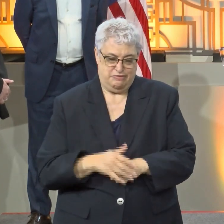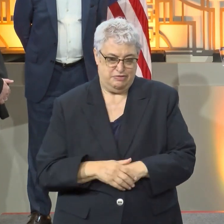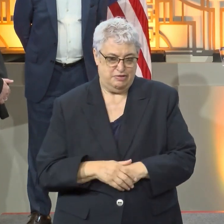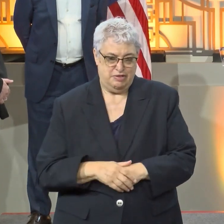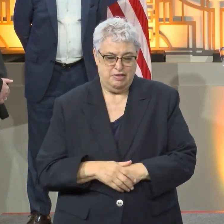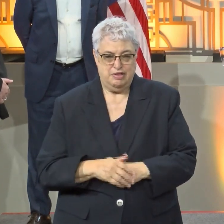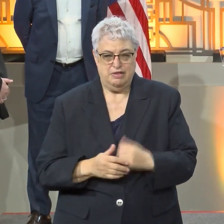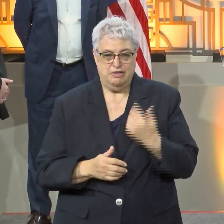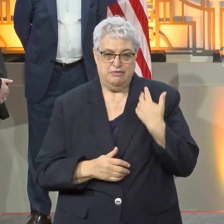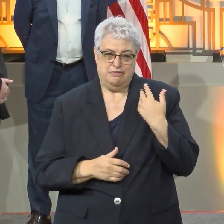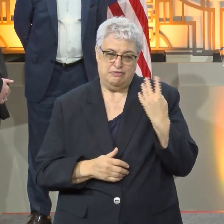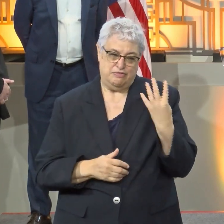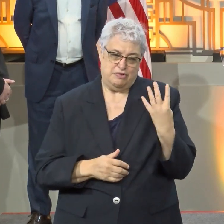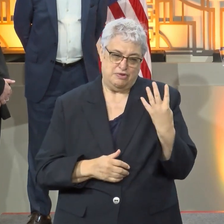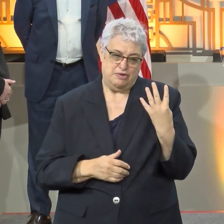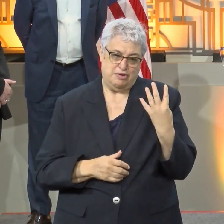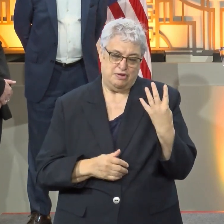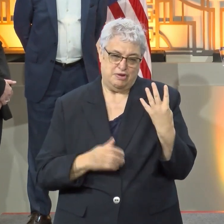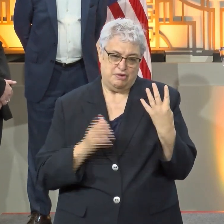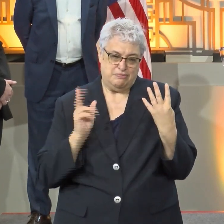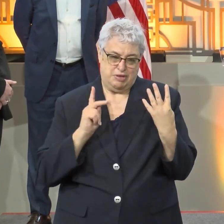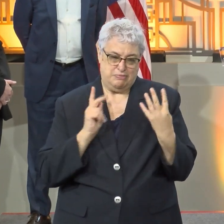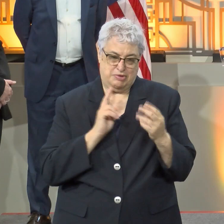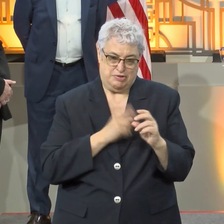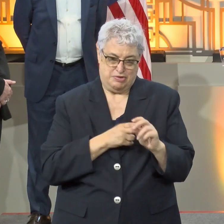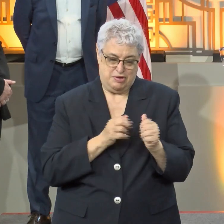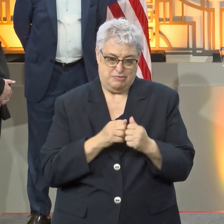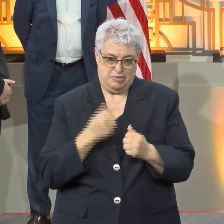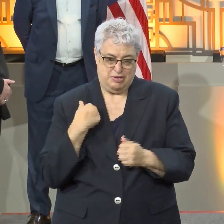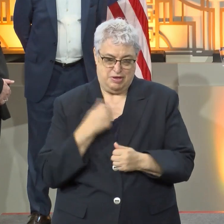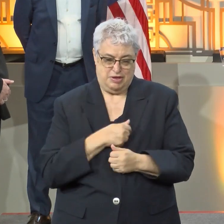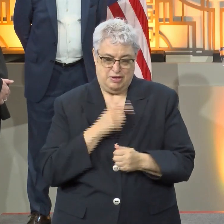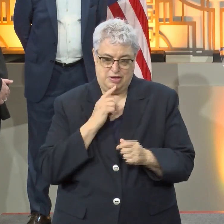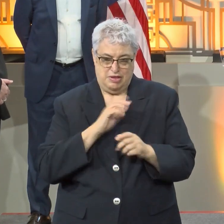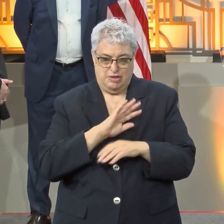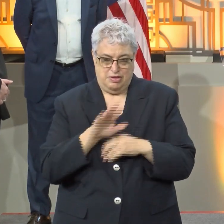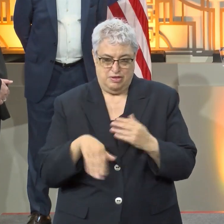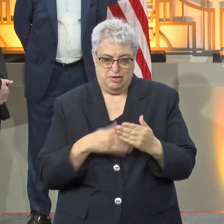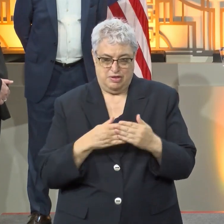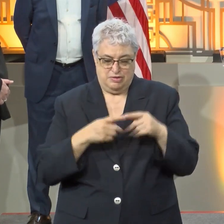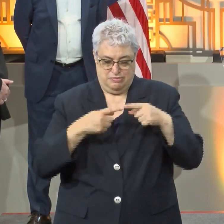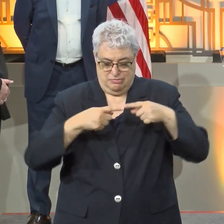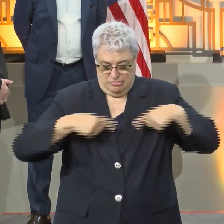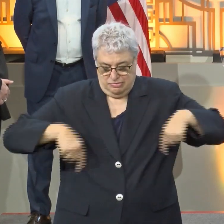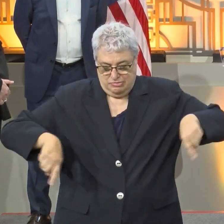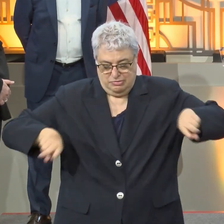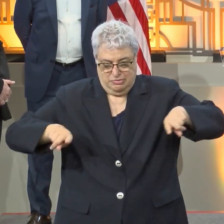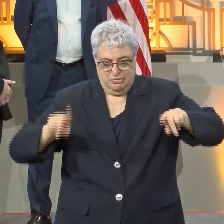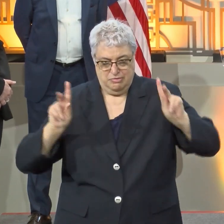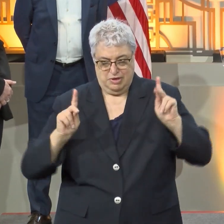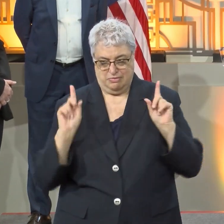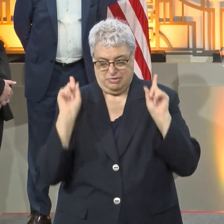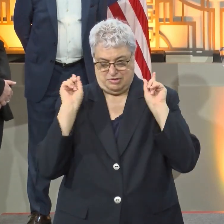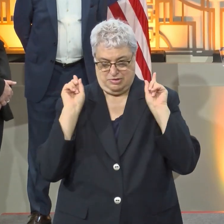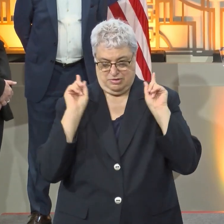be four of my colleagues are joining me today, but we represent the complete horseshoe. And I think it's very